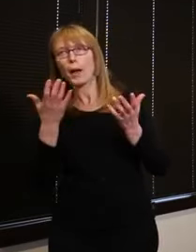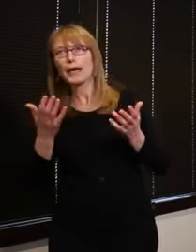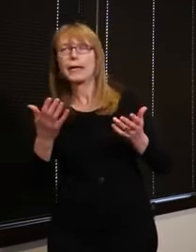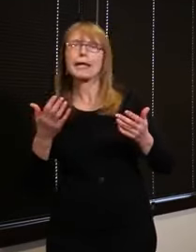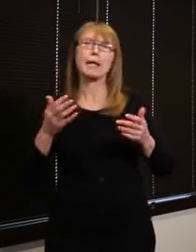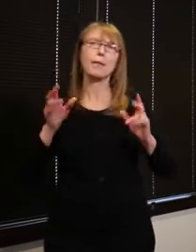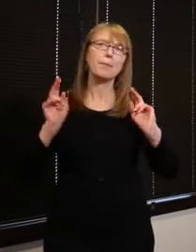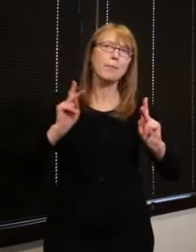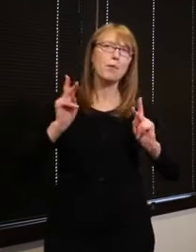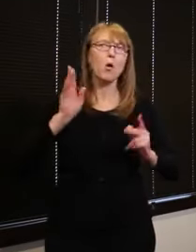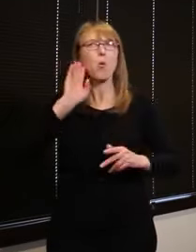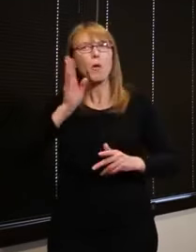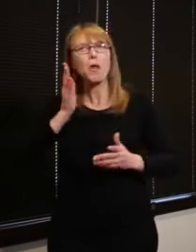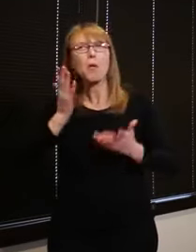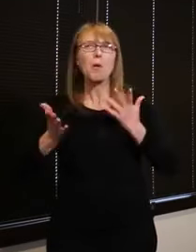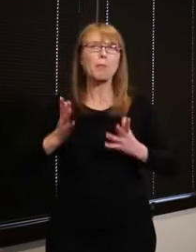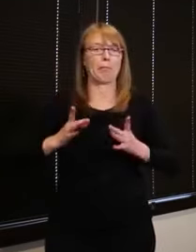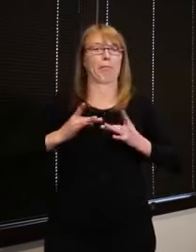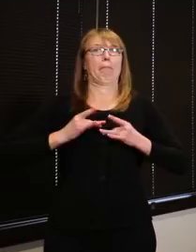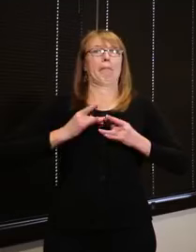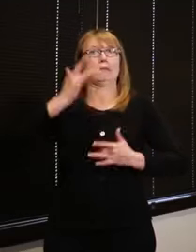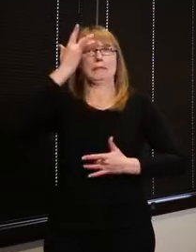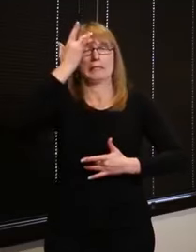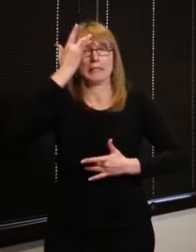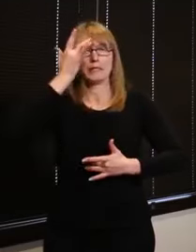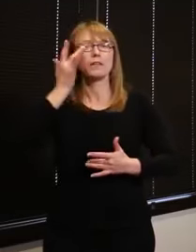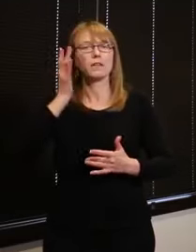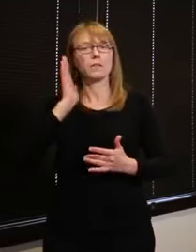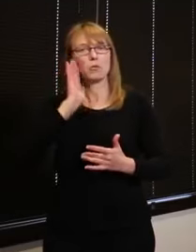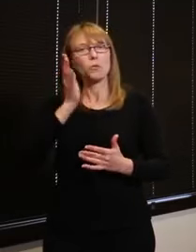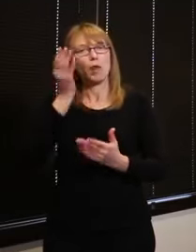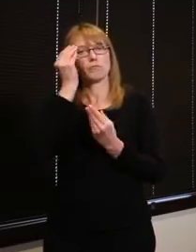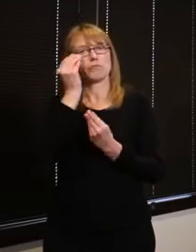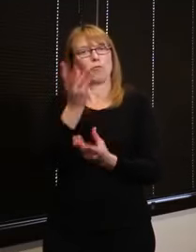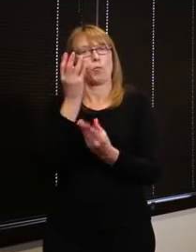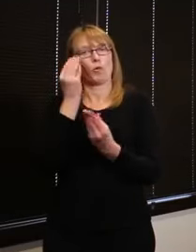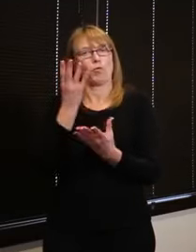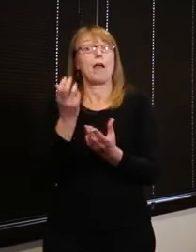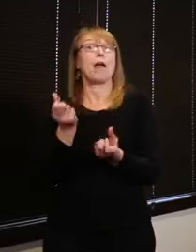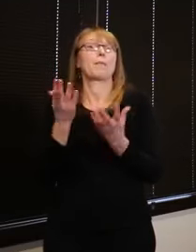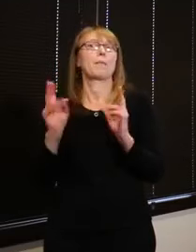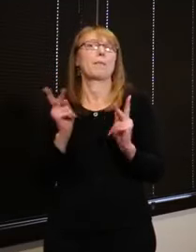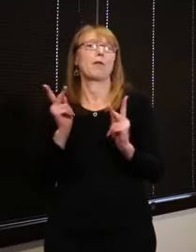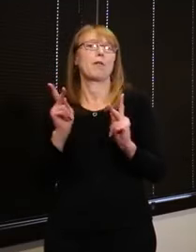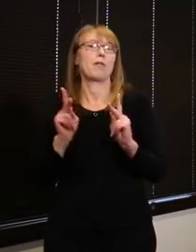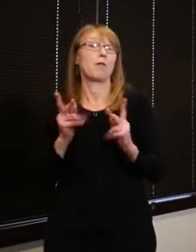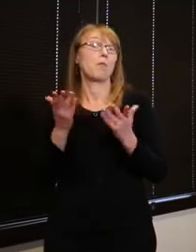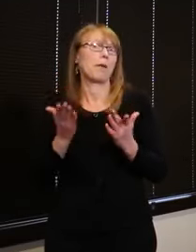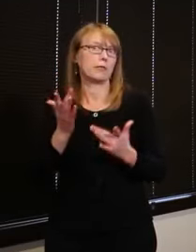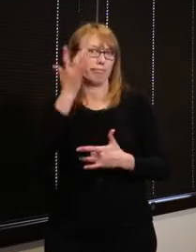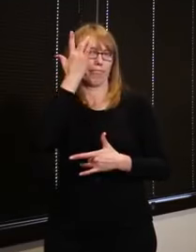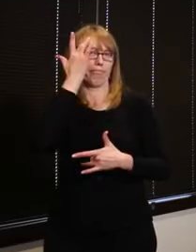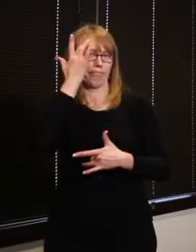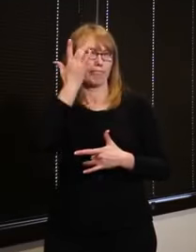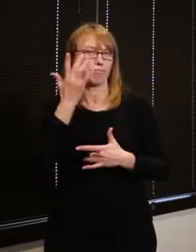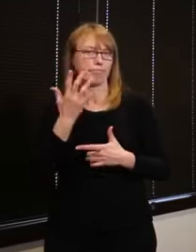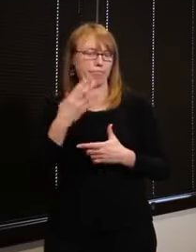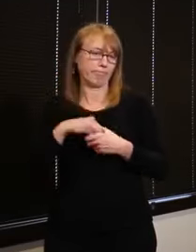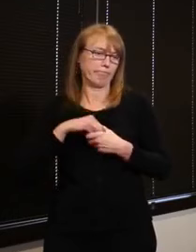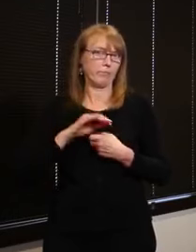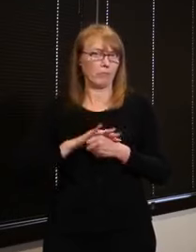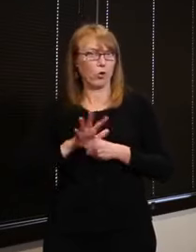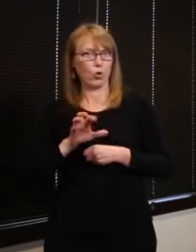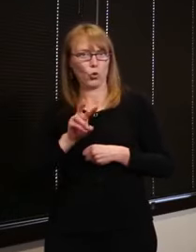the numbers and we'll report them back out on total number of infections. Is Missouri or the greater St.